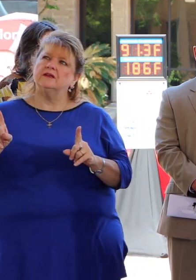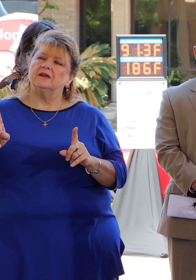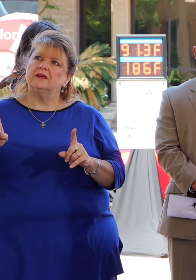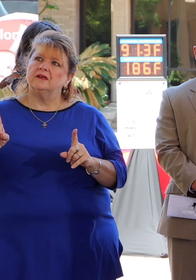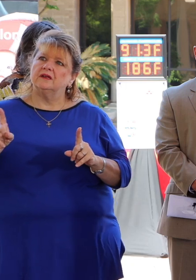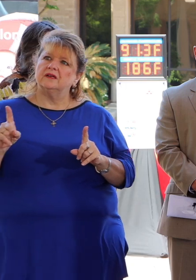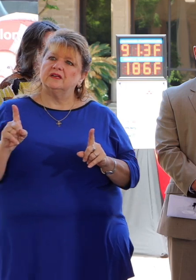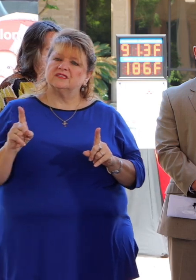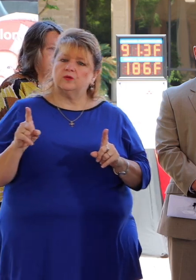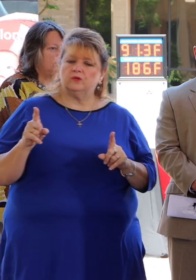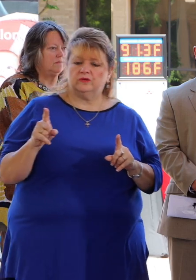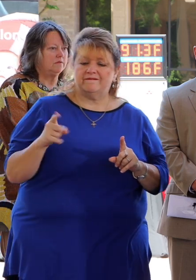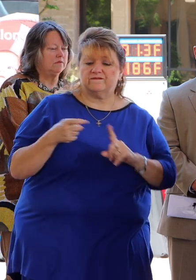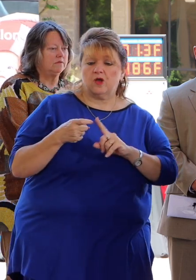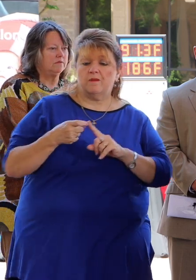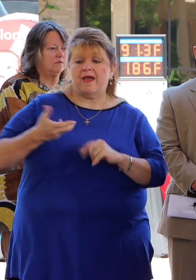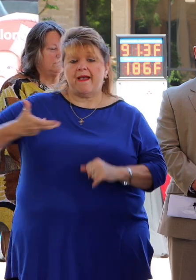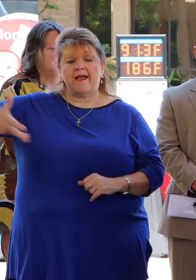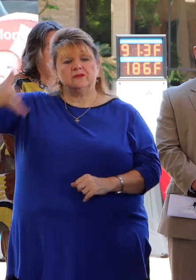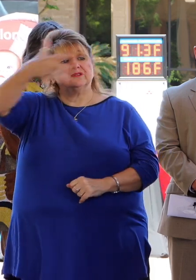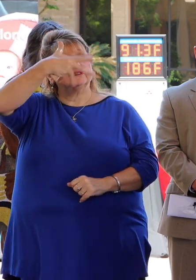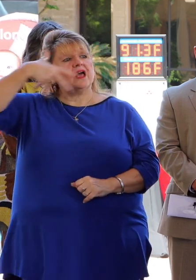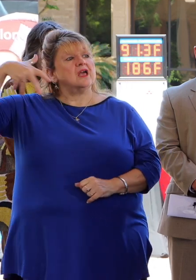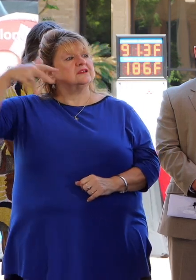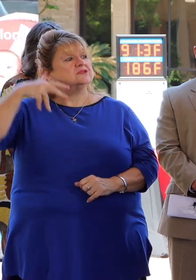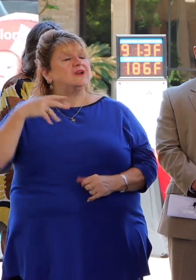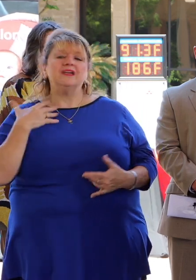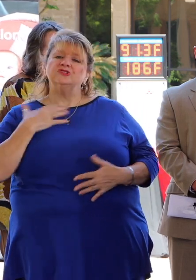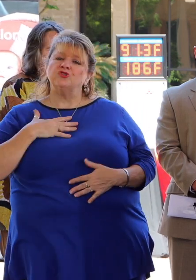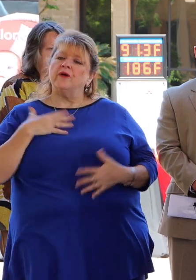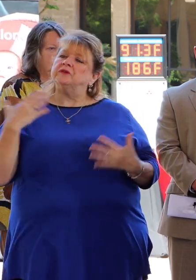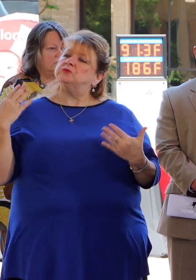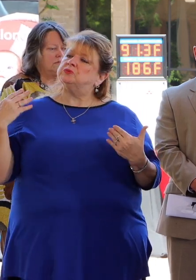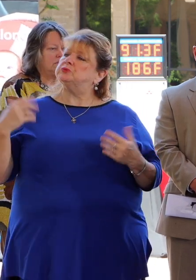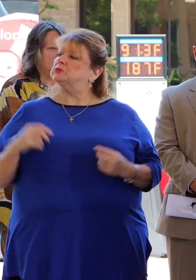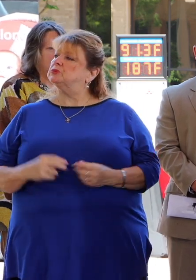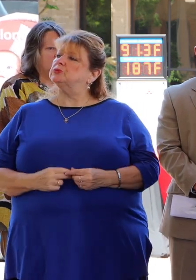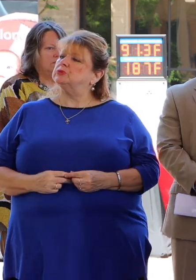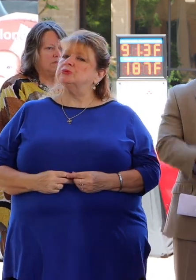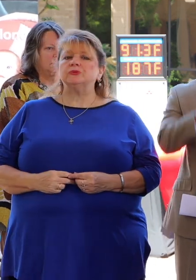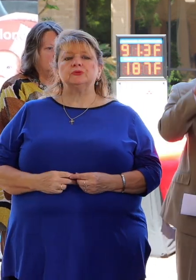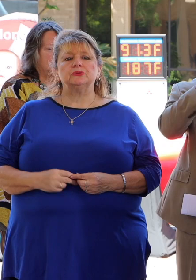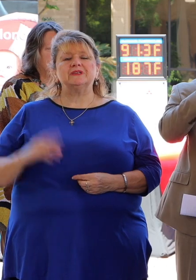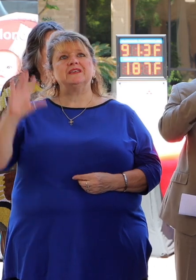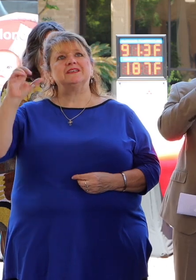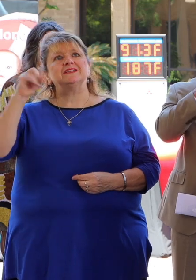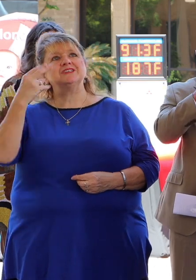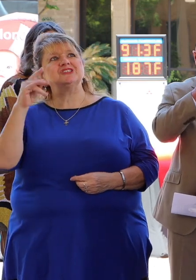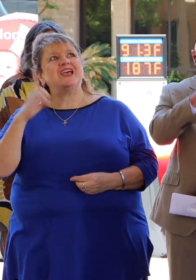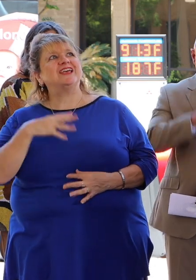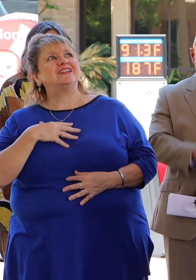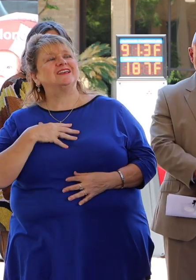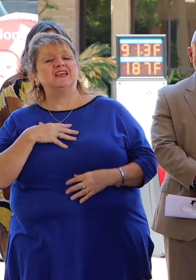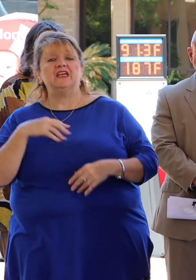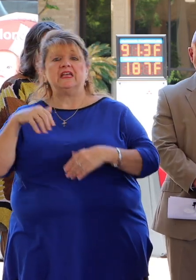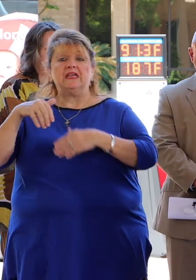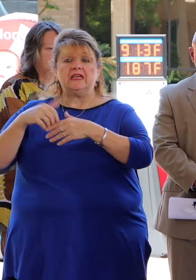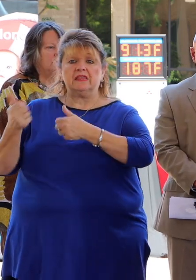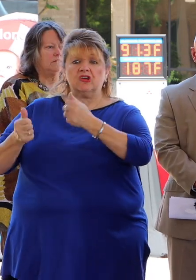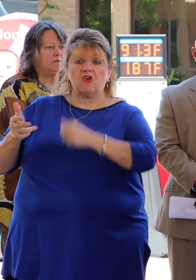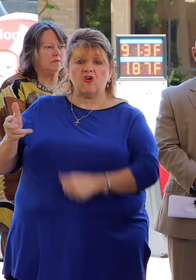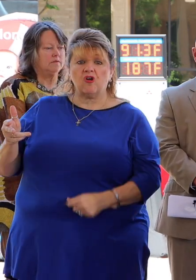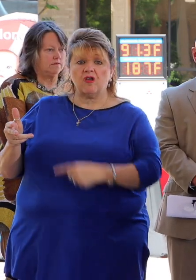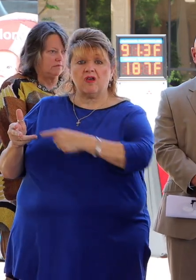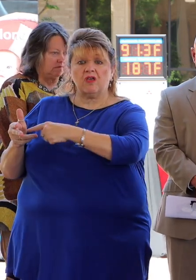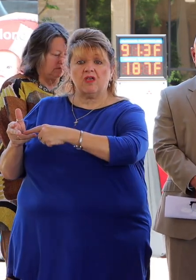difference between the ambient temperature that we're all enjoying out here in the lovely shade and what the interior of that